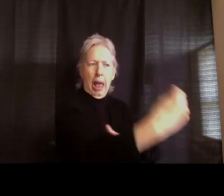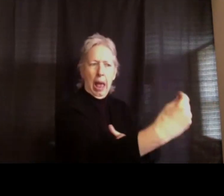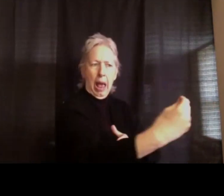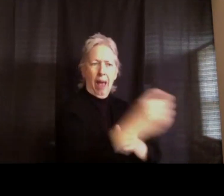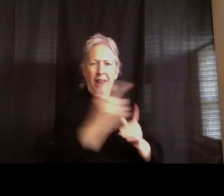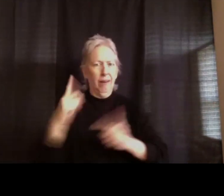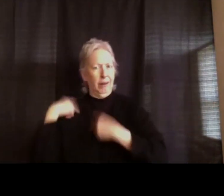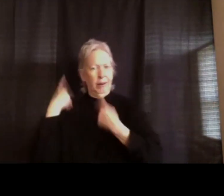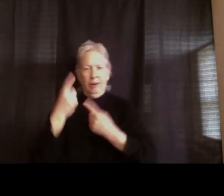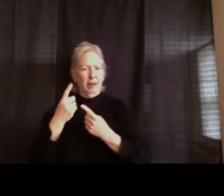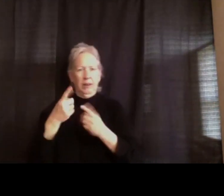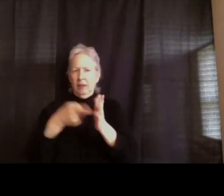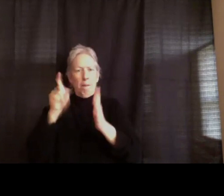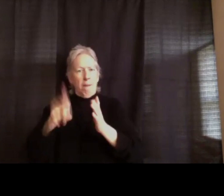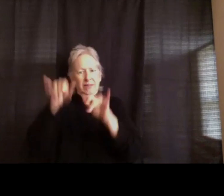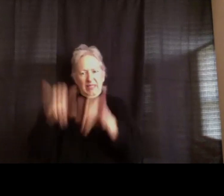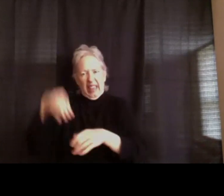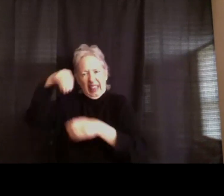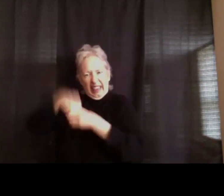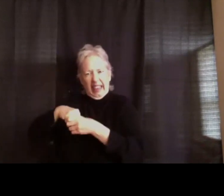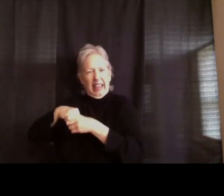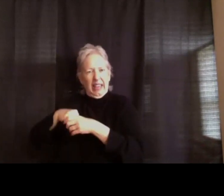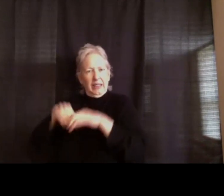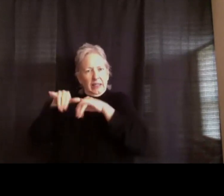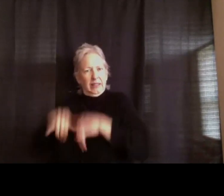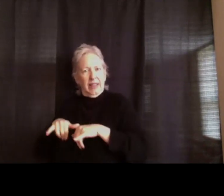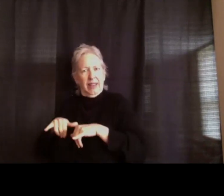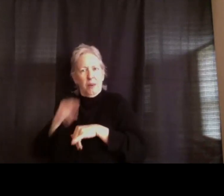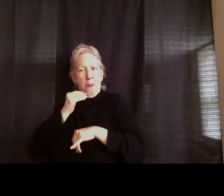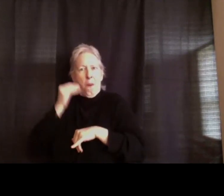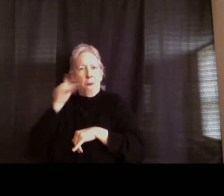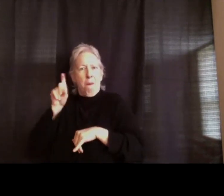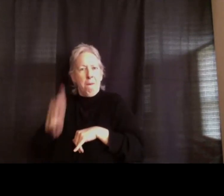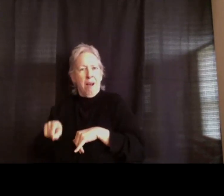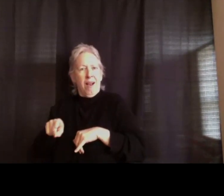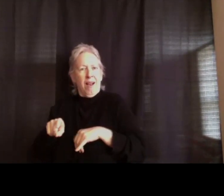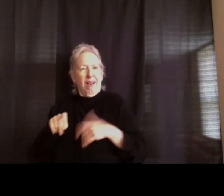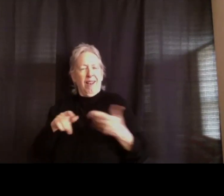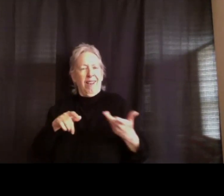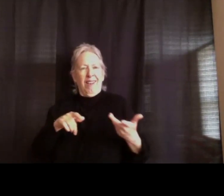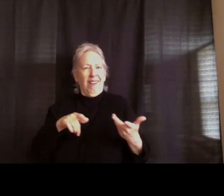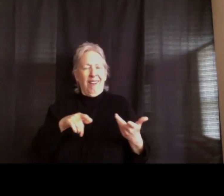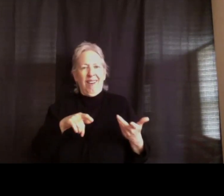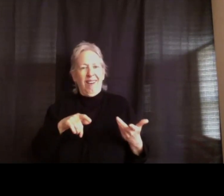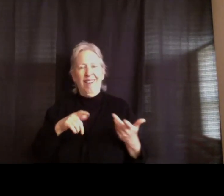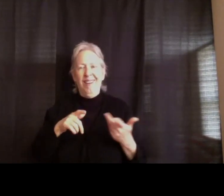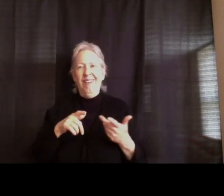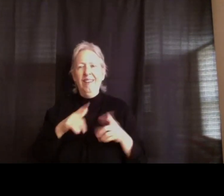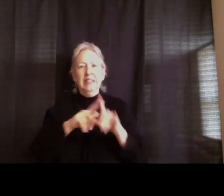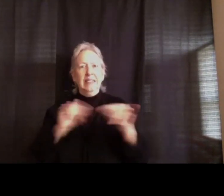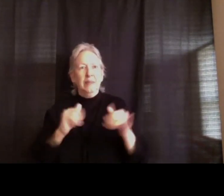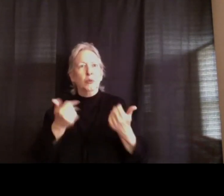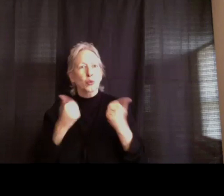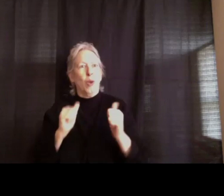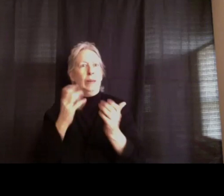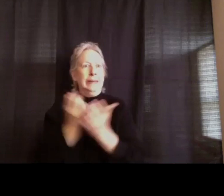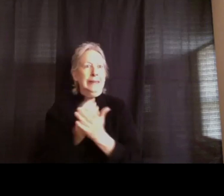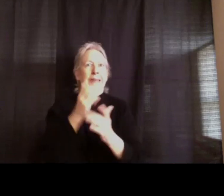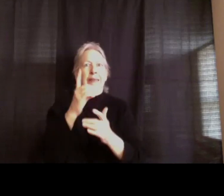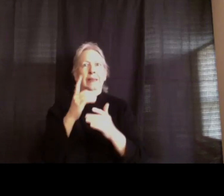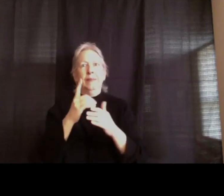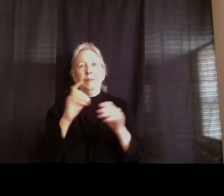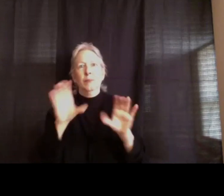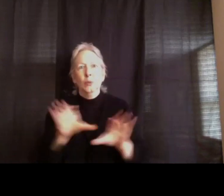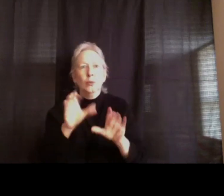inside our homes, often overwhelmed with tasks like doing our jobs or trying to keep our jobs or